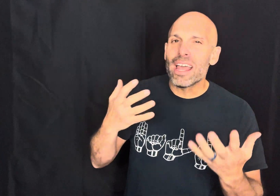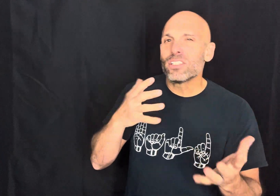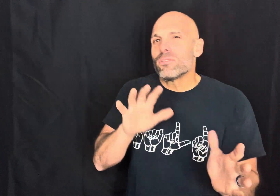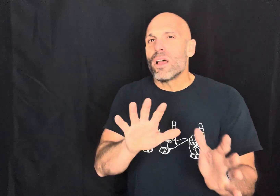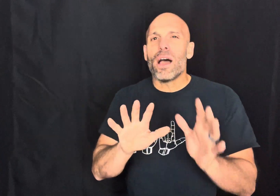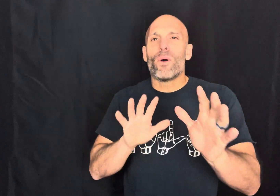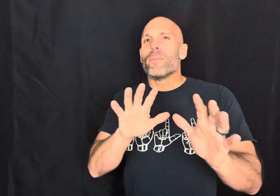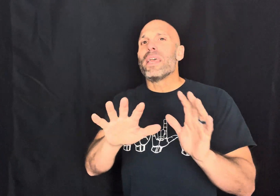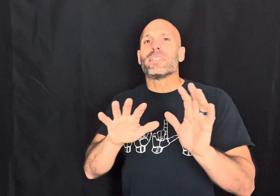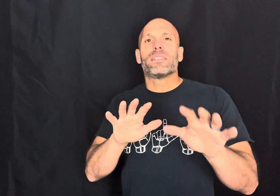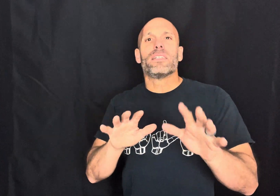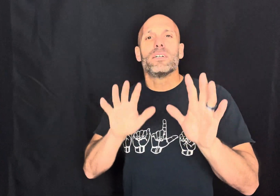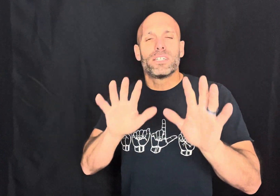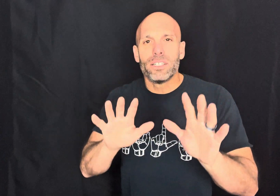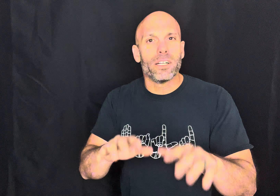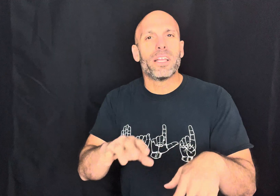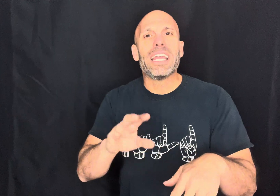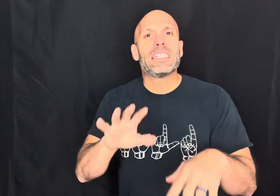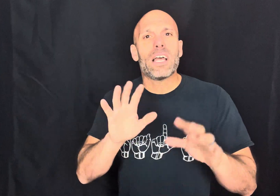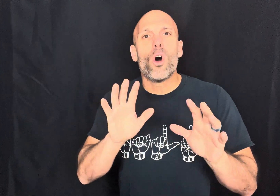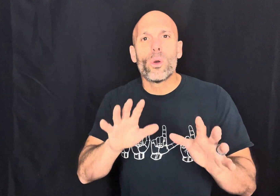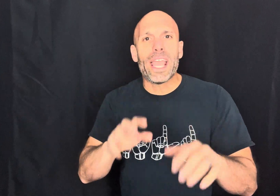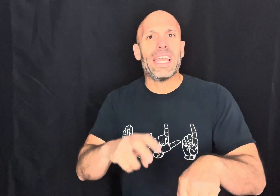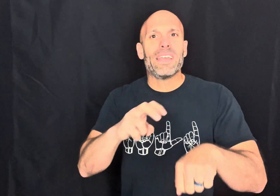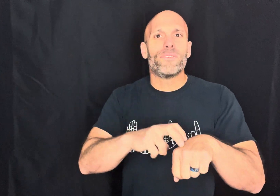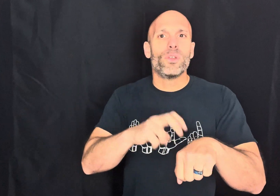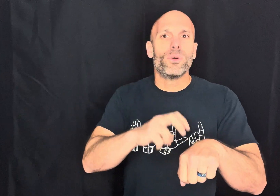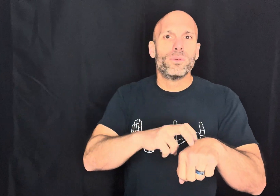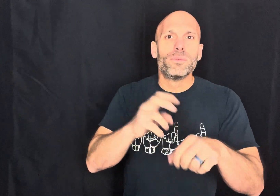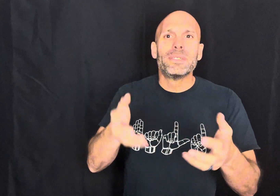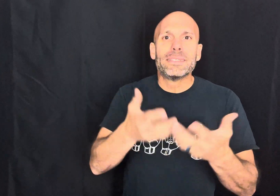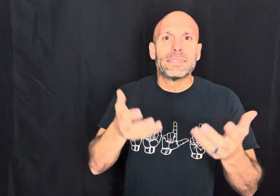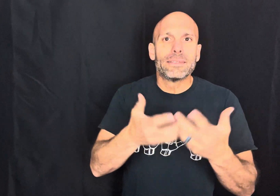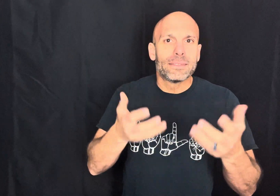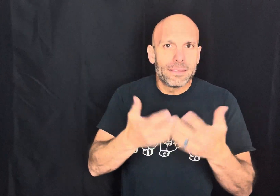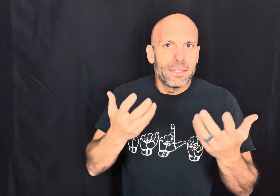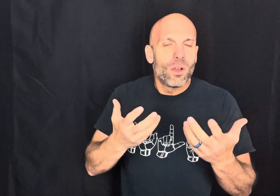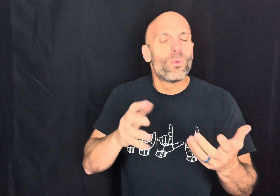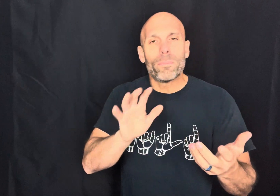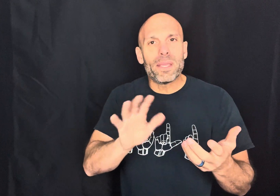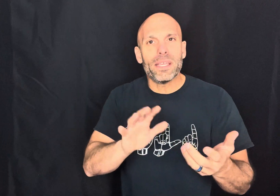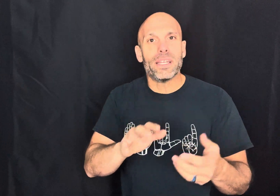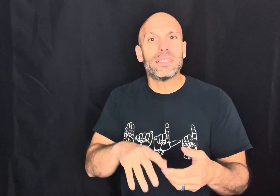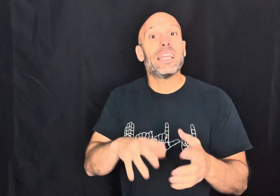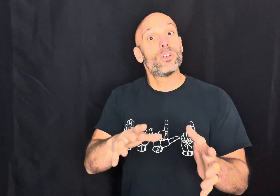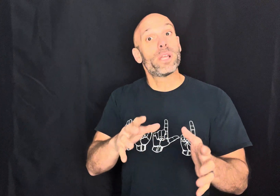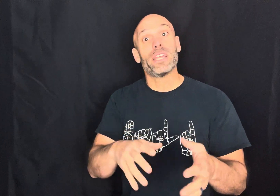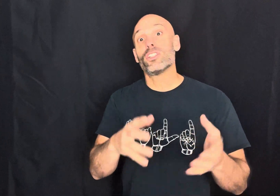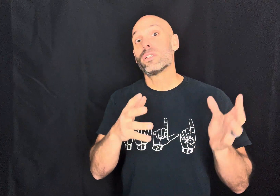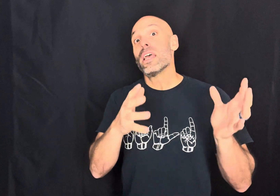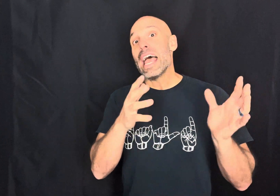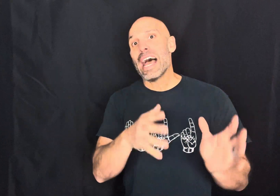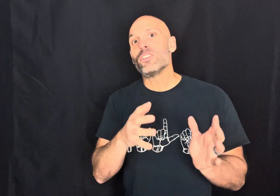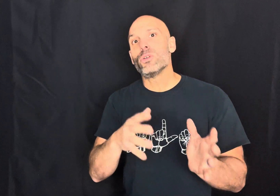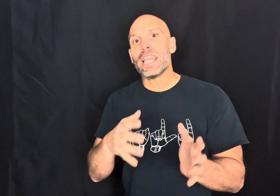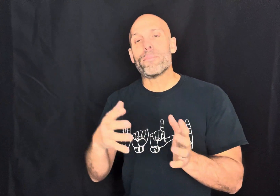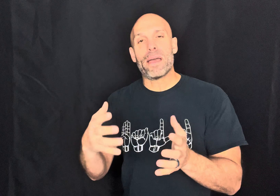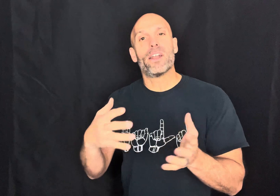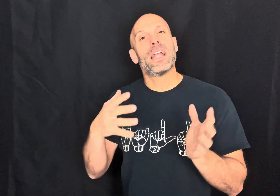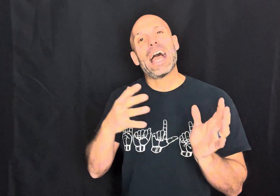And I want to make this look clear. It's okay if you repeat it. It's okay. It's just as you get better, as